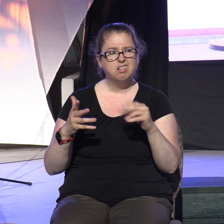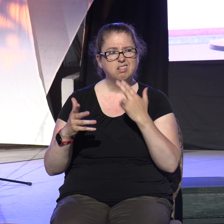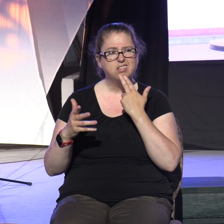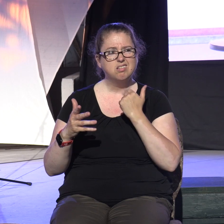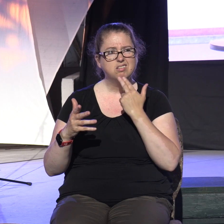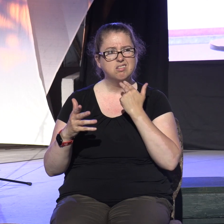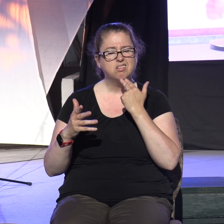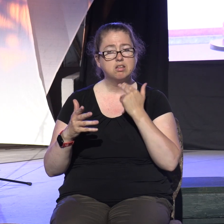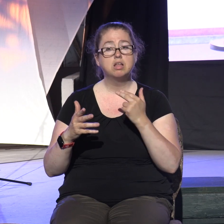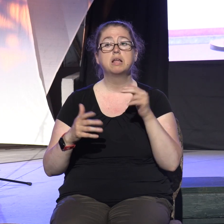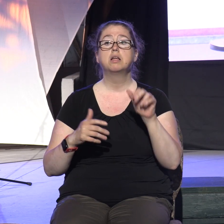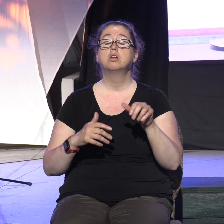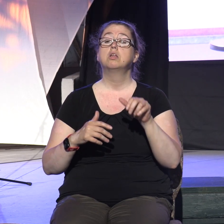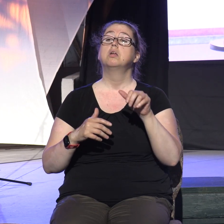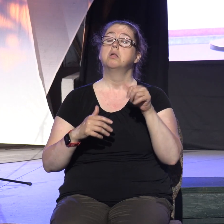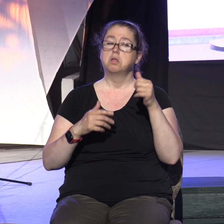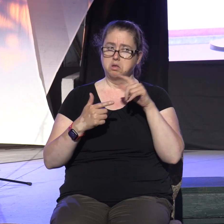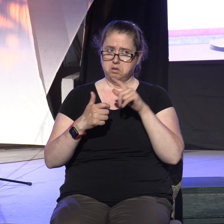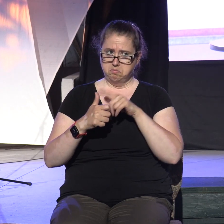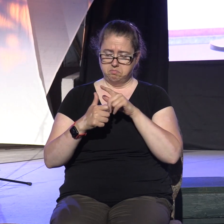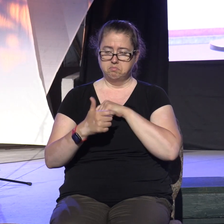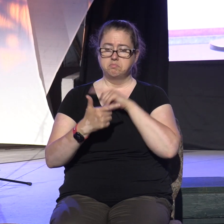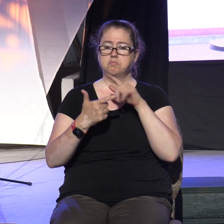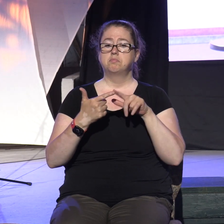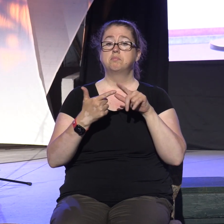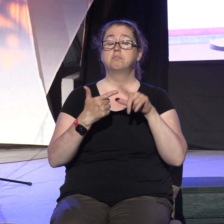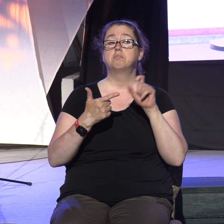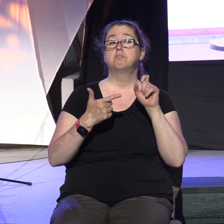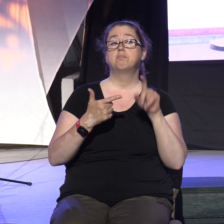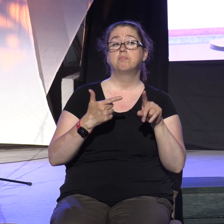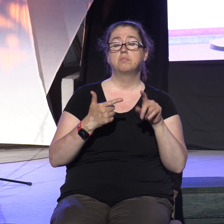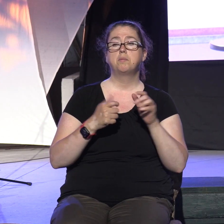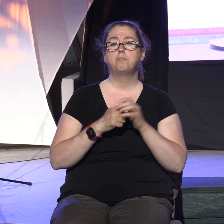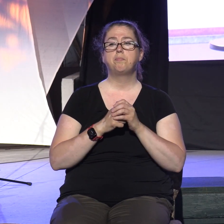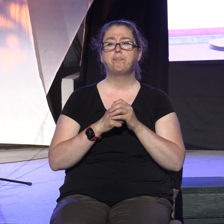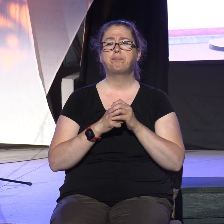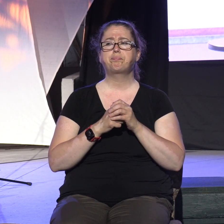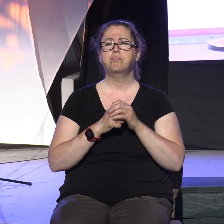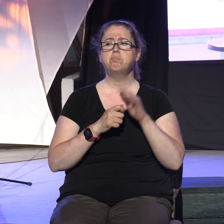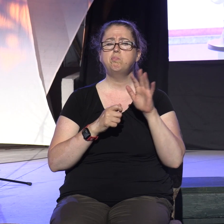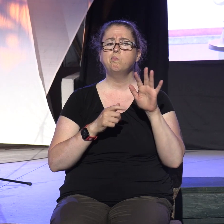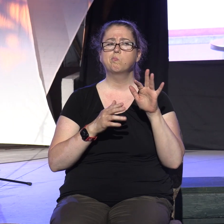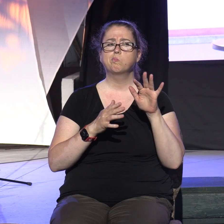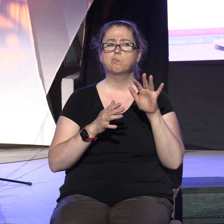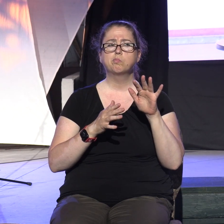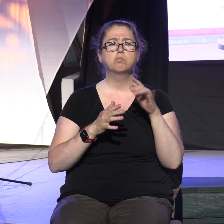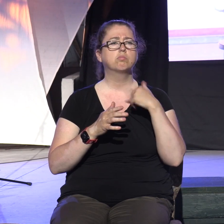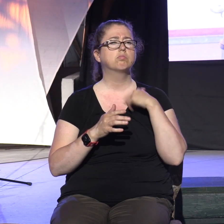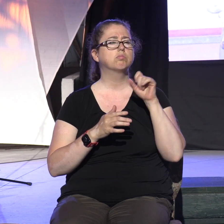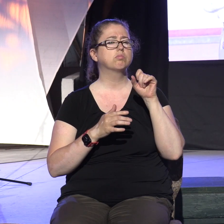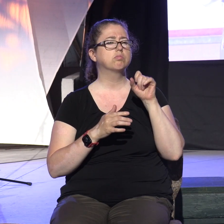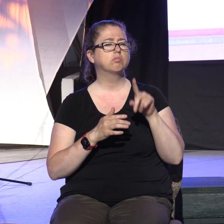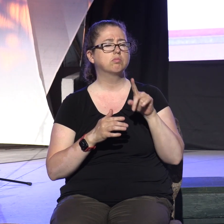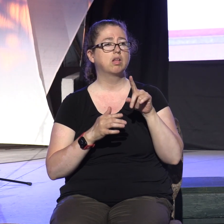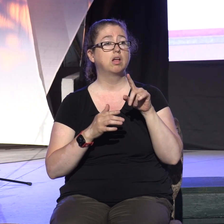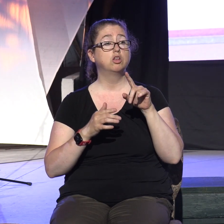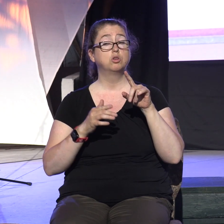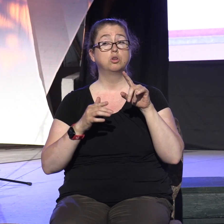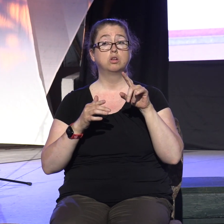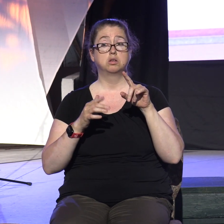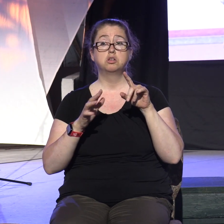of 1 to 10 that I'm 10? I'm perfectly happy with this amount of money. Average answer